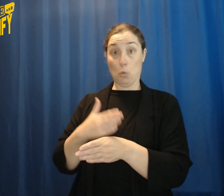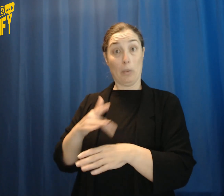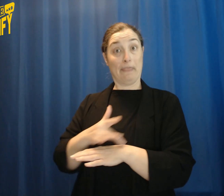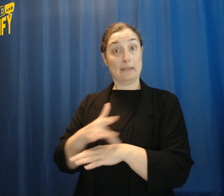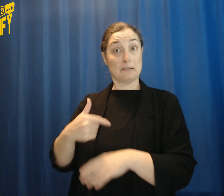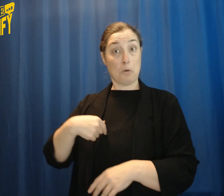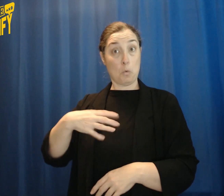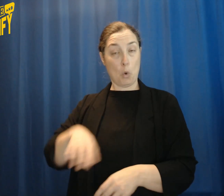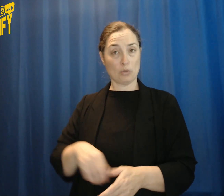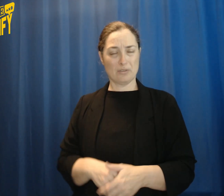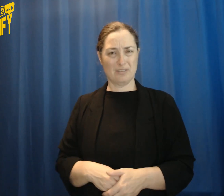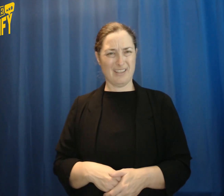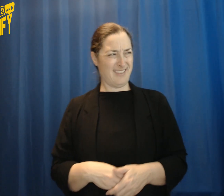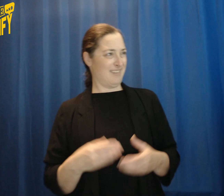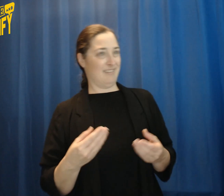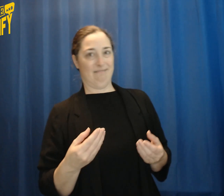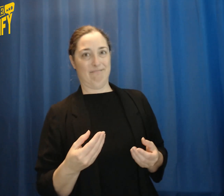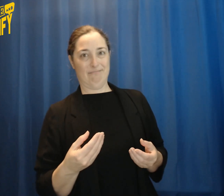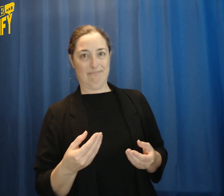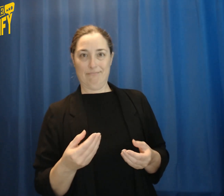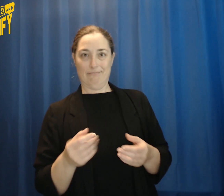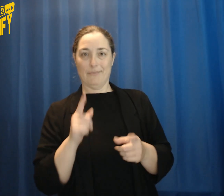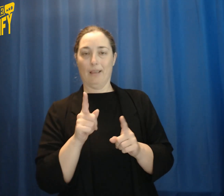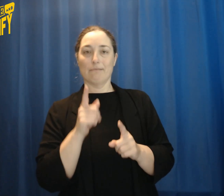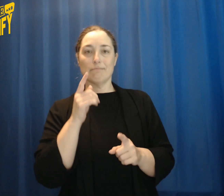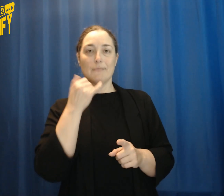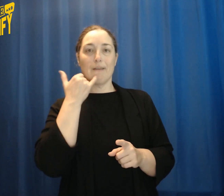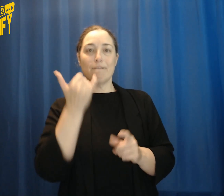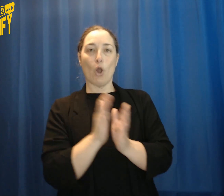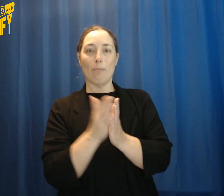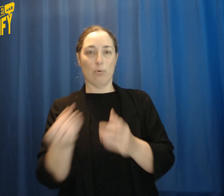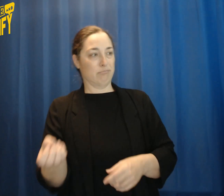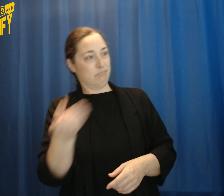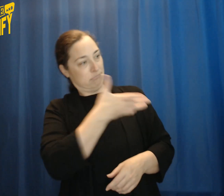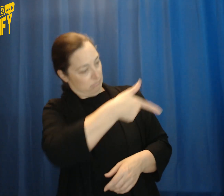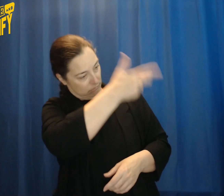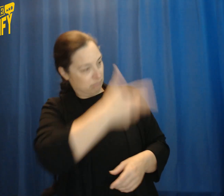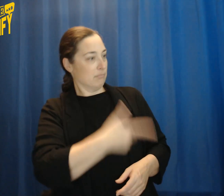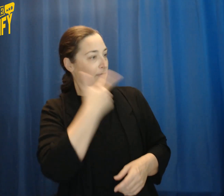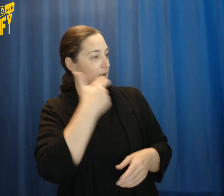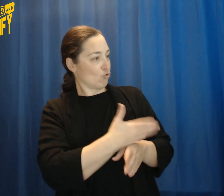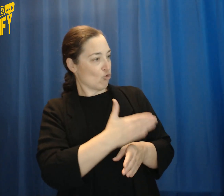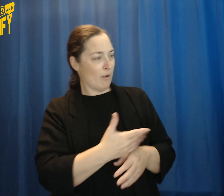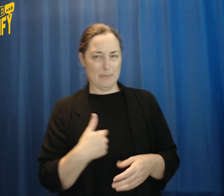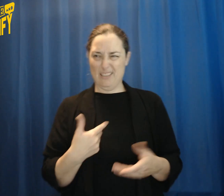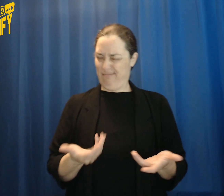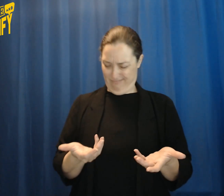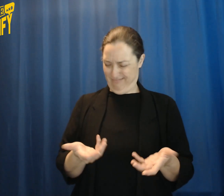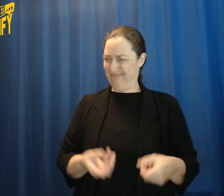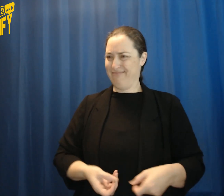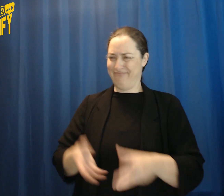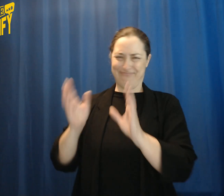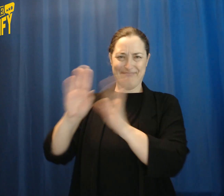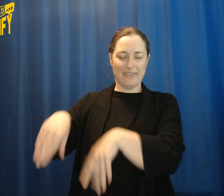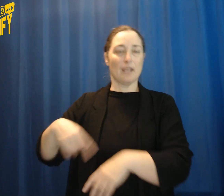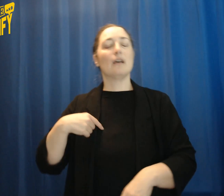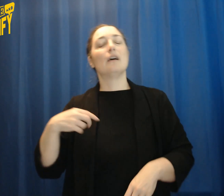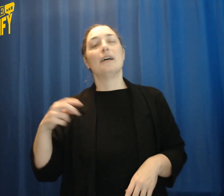phone book at me and said, oh, well, there you go. And I thought, so I threw the phone book back at them and walked out. And it just